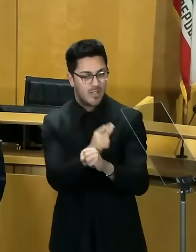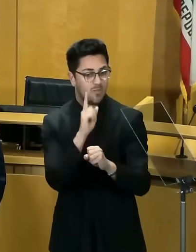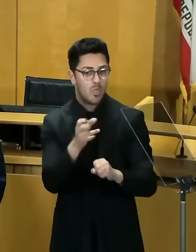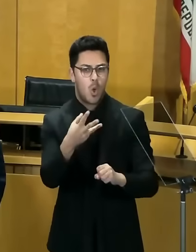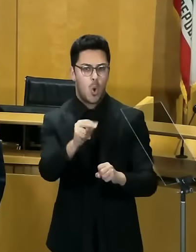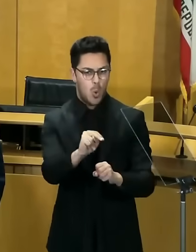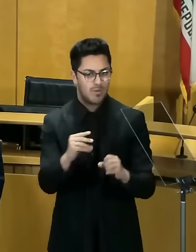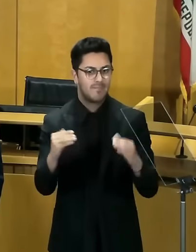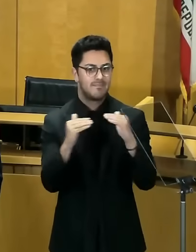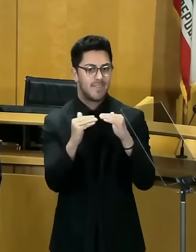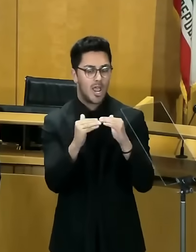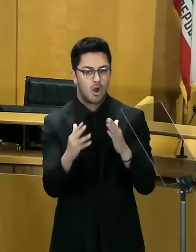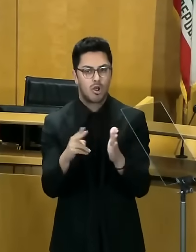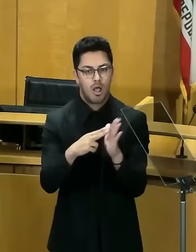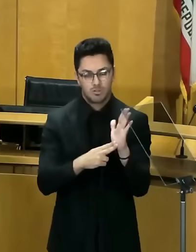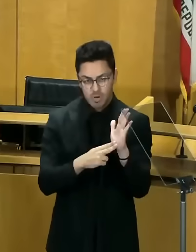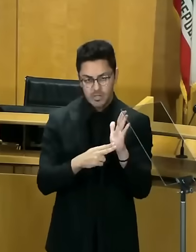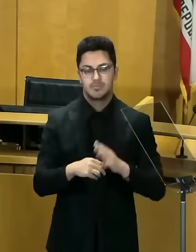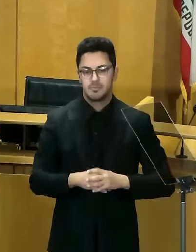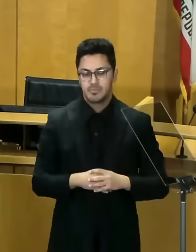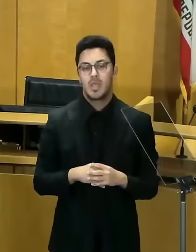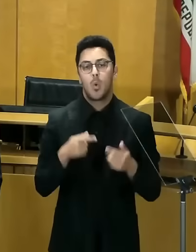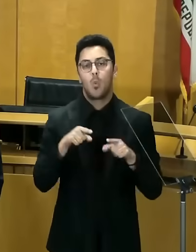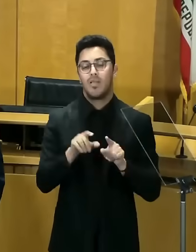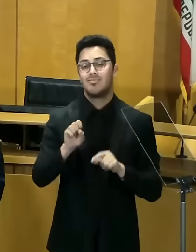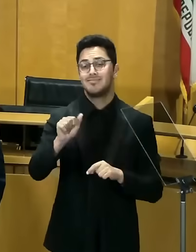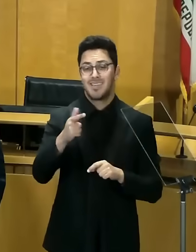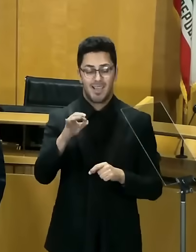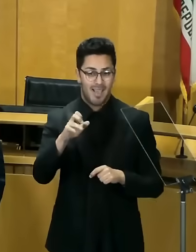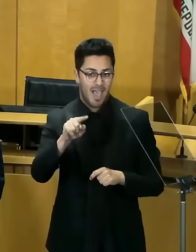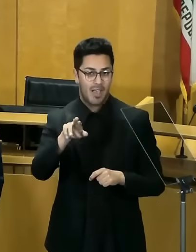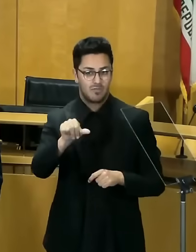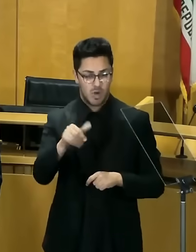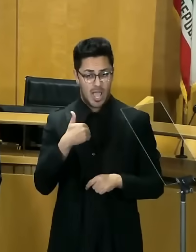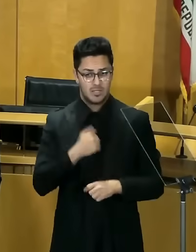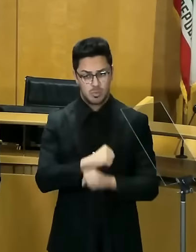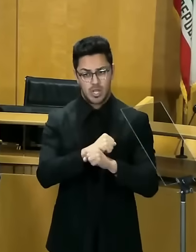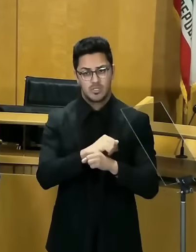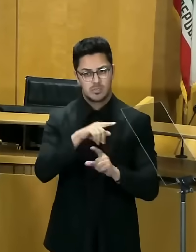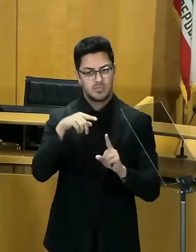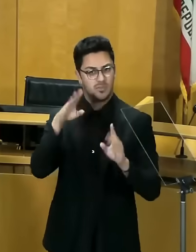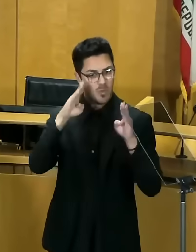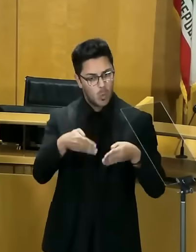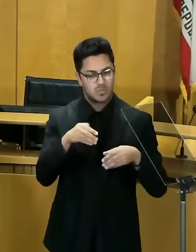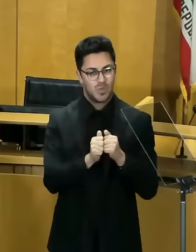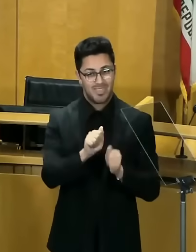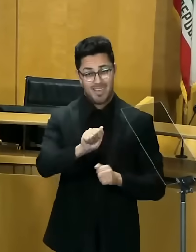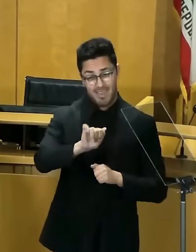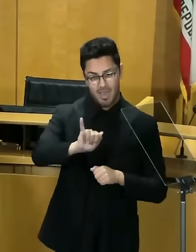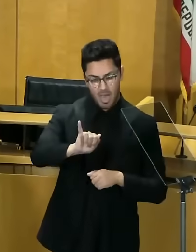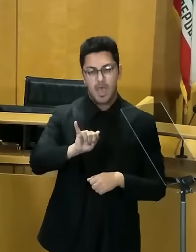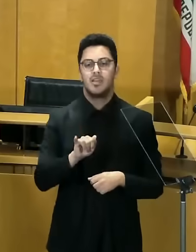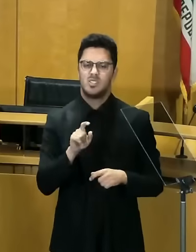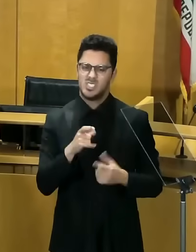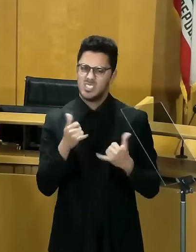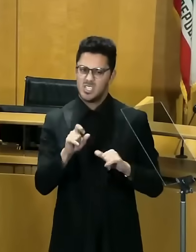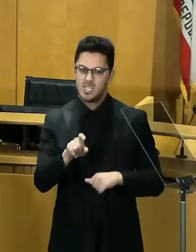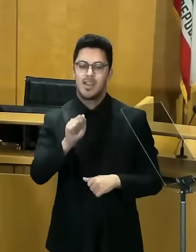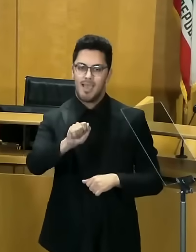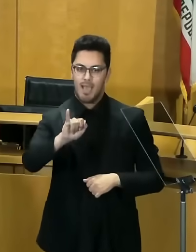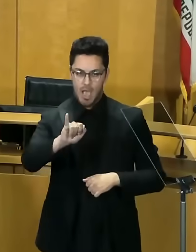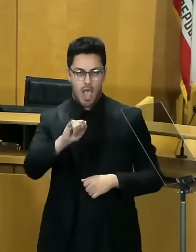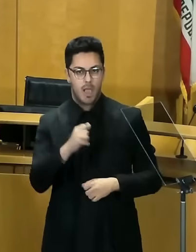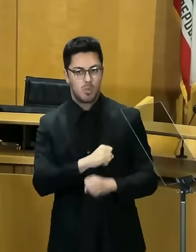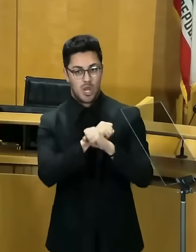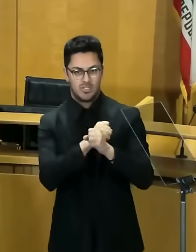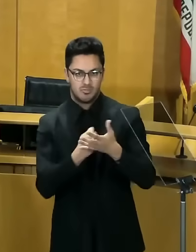fair contracts. And while SAG-AFTRA's new contract has protections around AI, legislators still need to make AI protections a